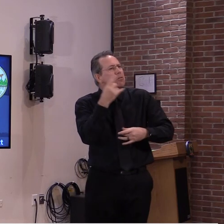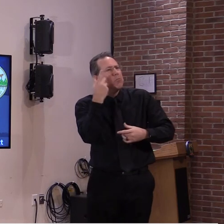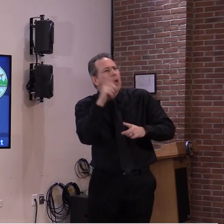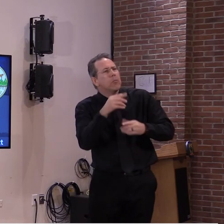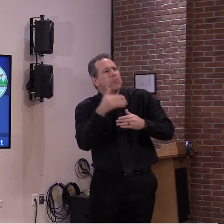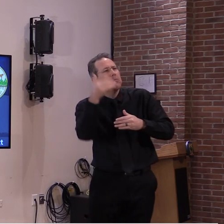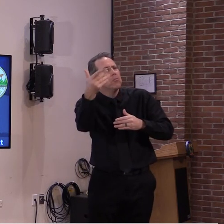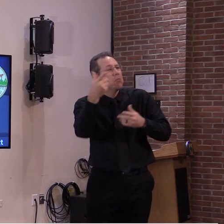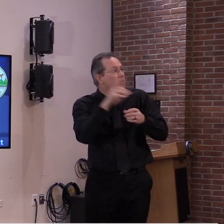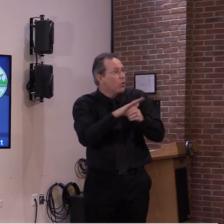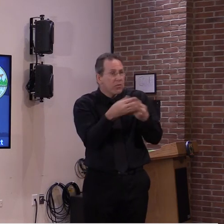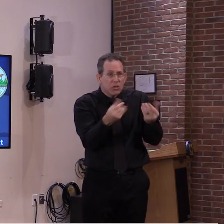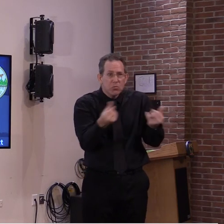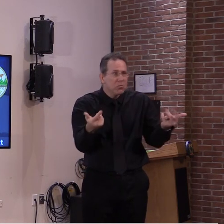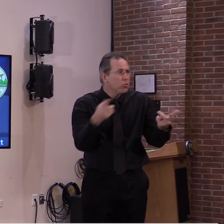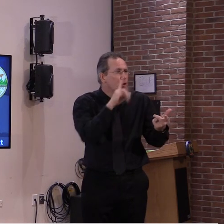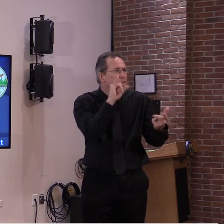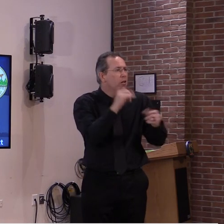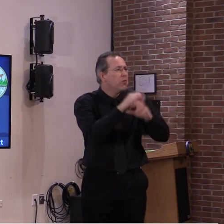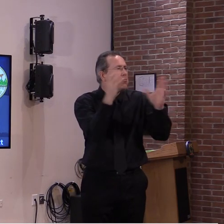Avery, WCAX.